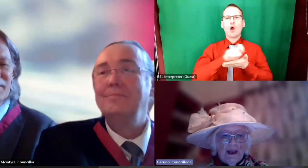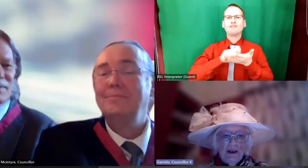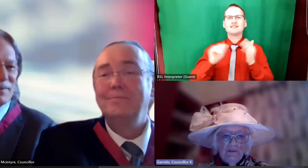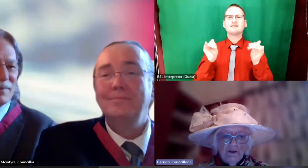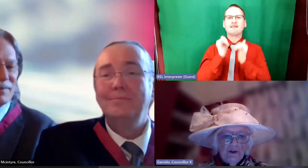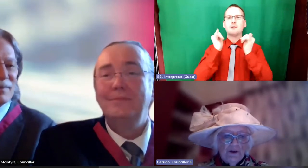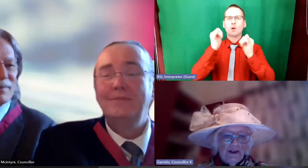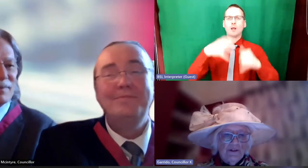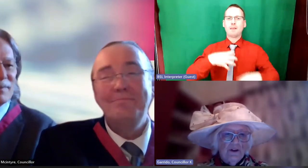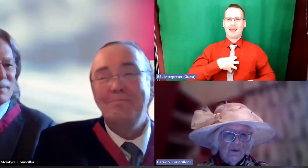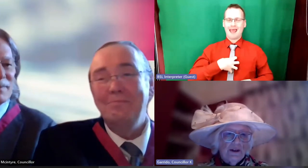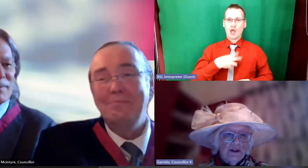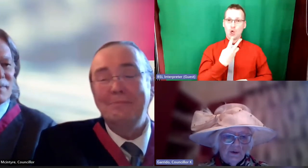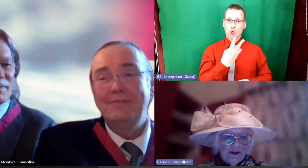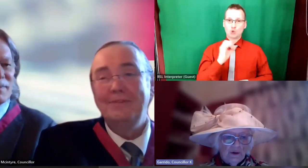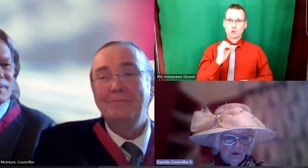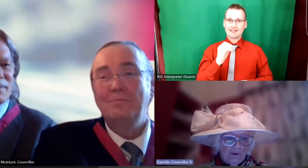Ceremonial Mayor